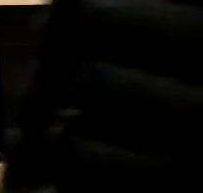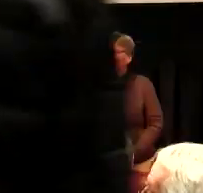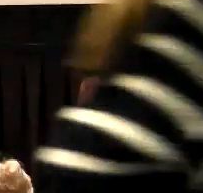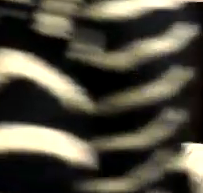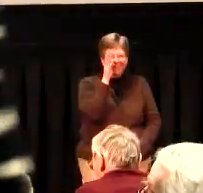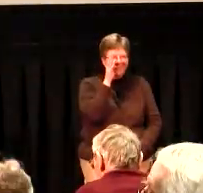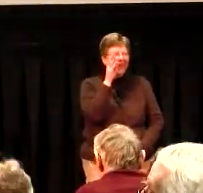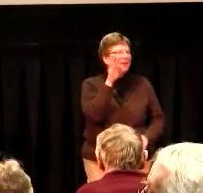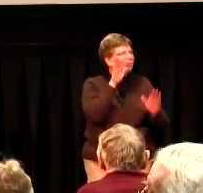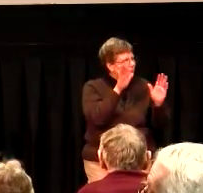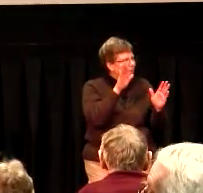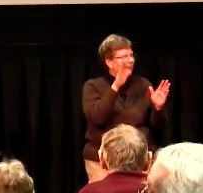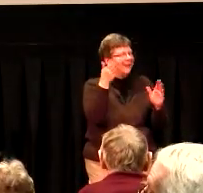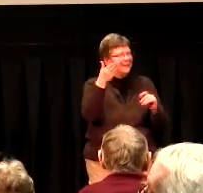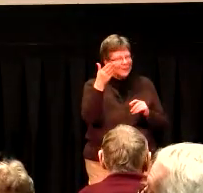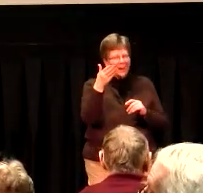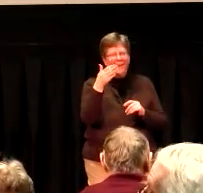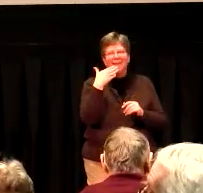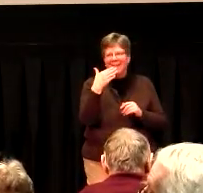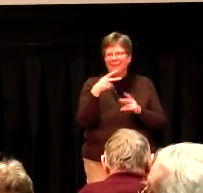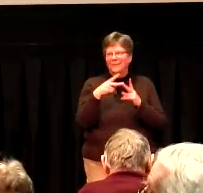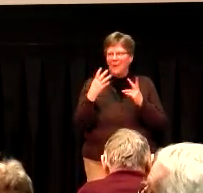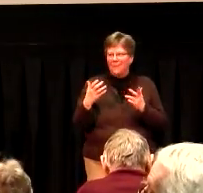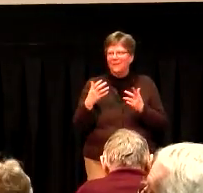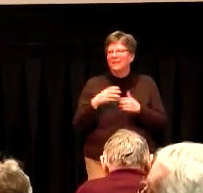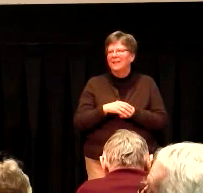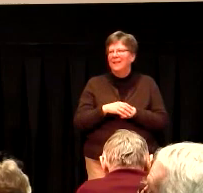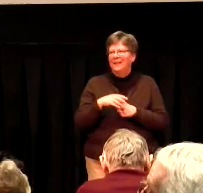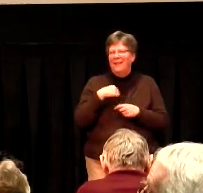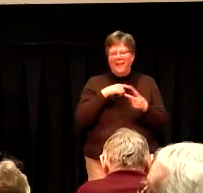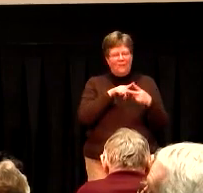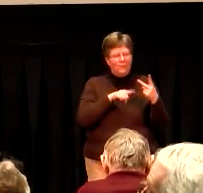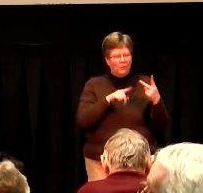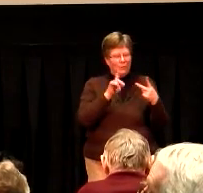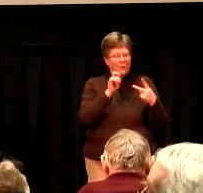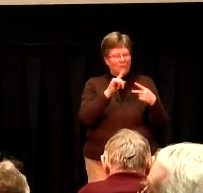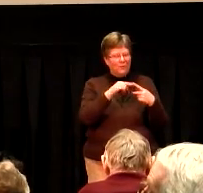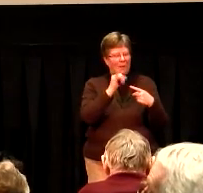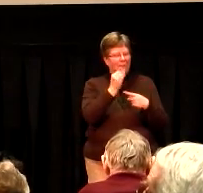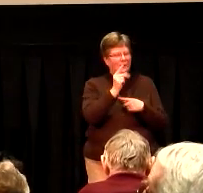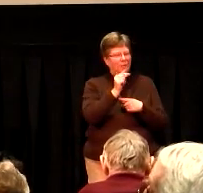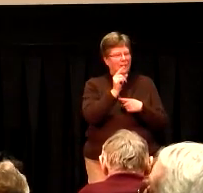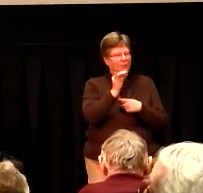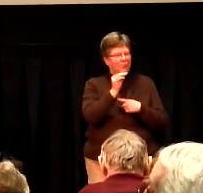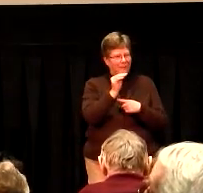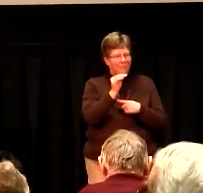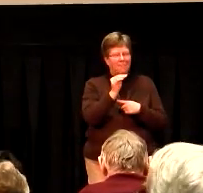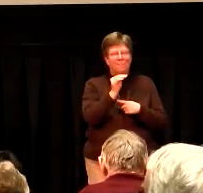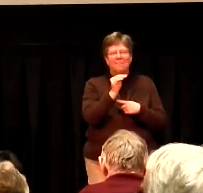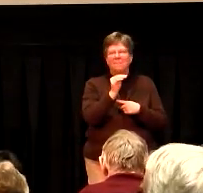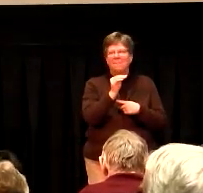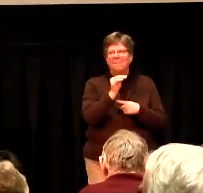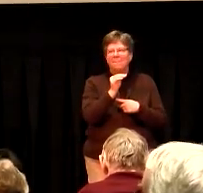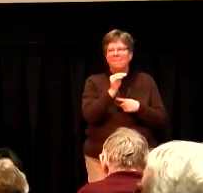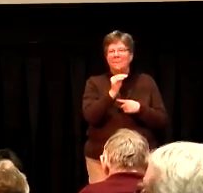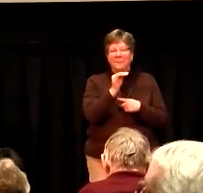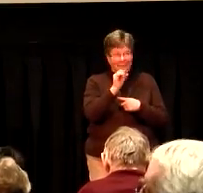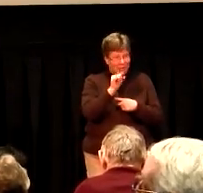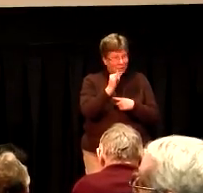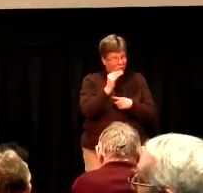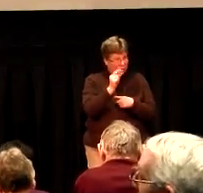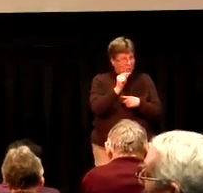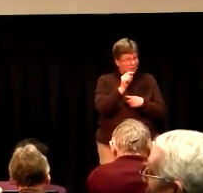Hi, Anna. Great talk. Thanks very much. There's no test. I have two questions about the jet stream. Is the